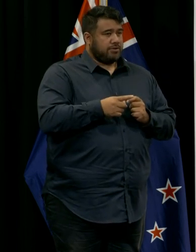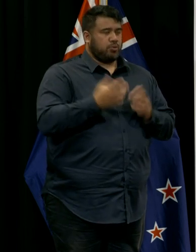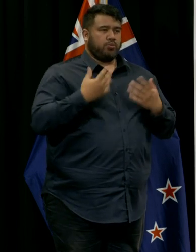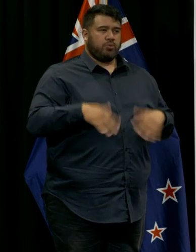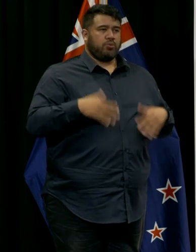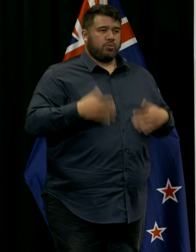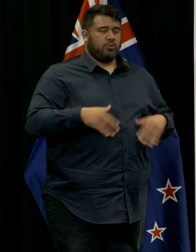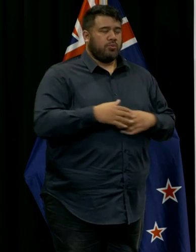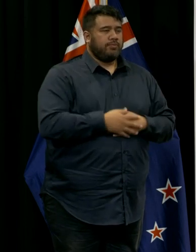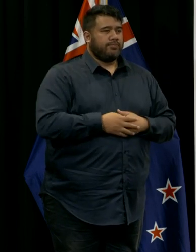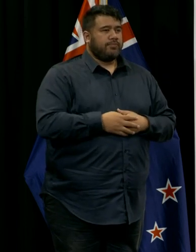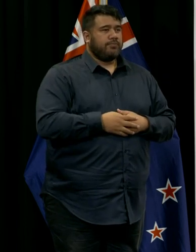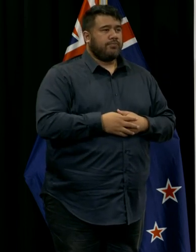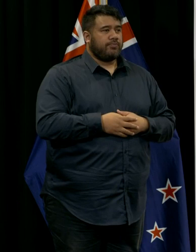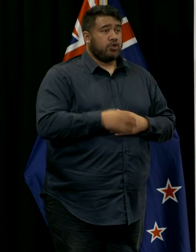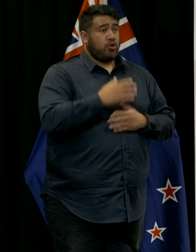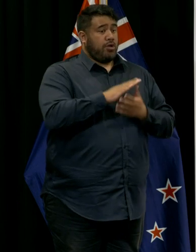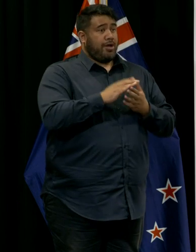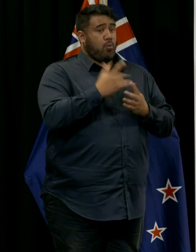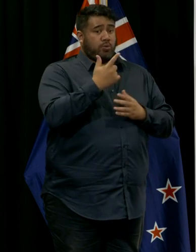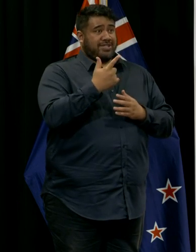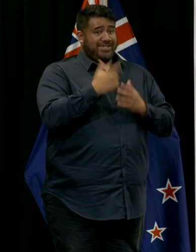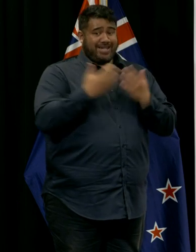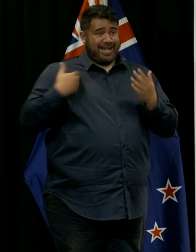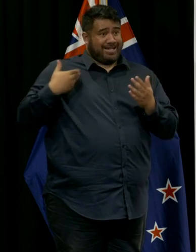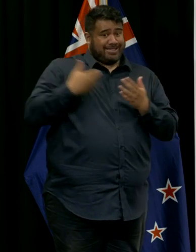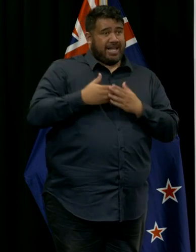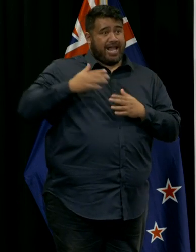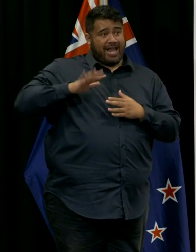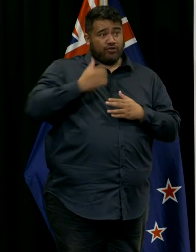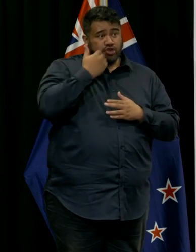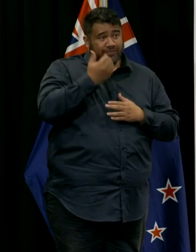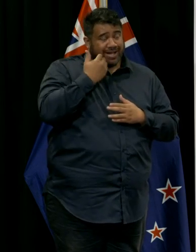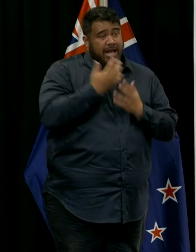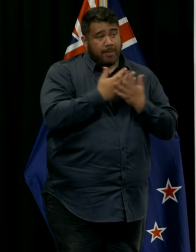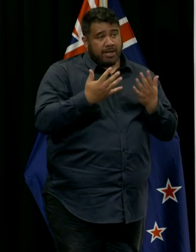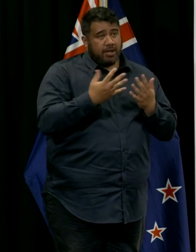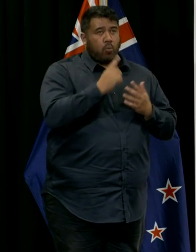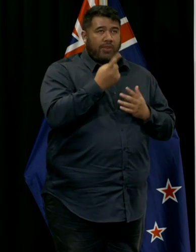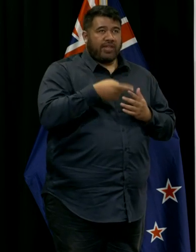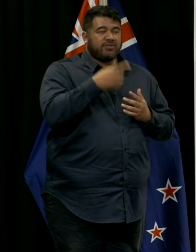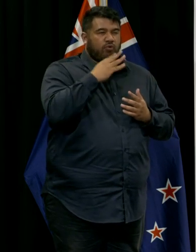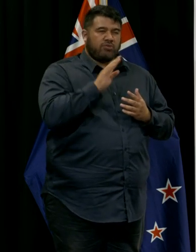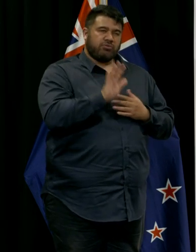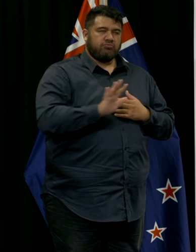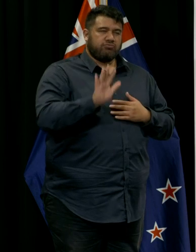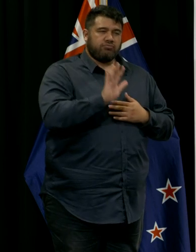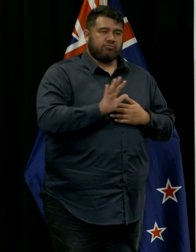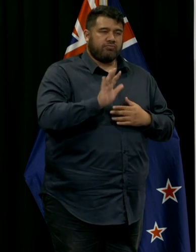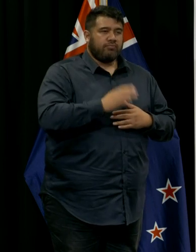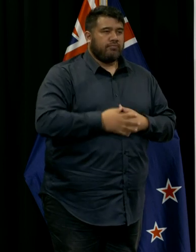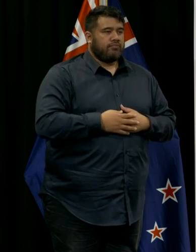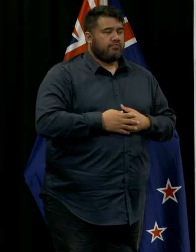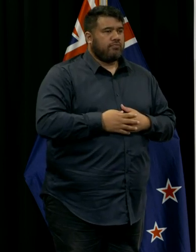The average number of tests over the last 7 days is around 1,400. A reminder that anyone who has